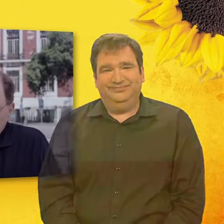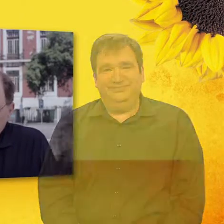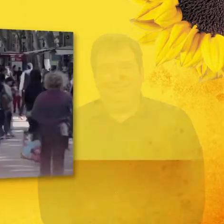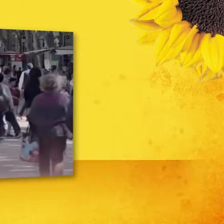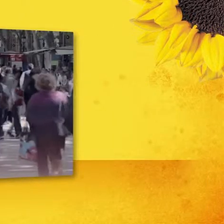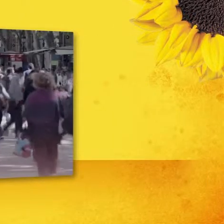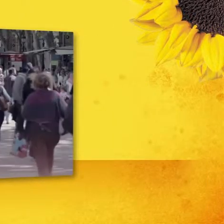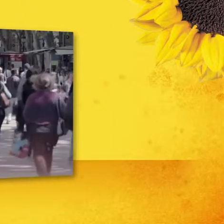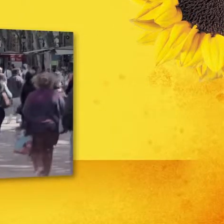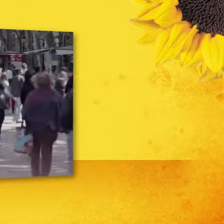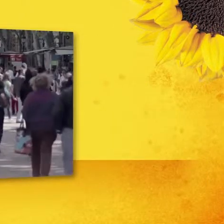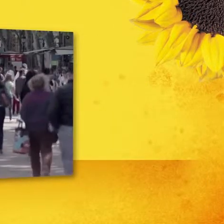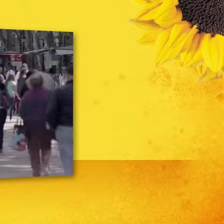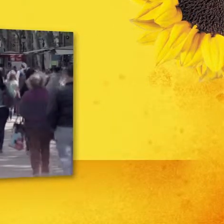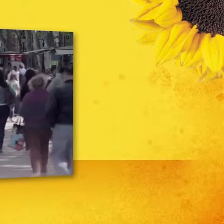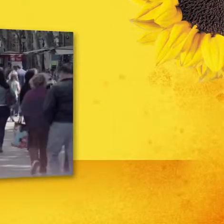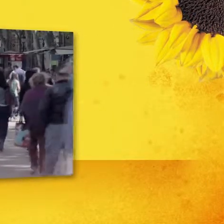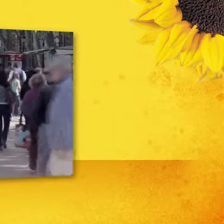collapsed.